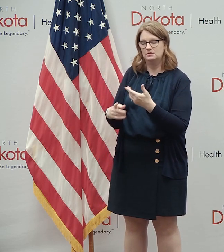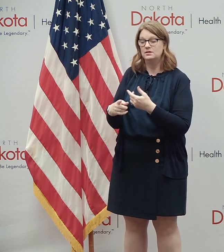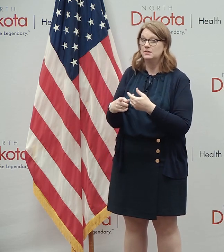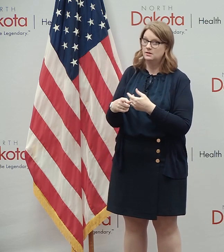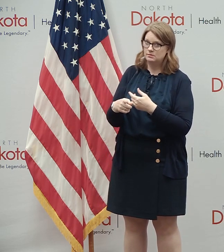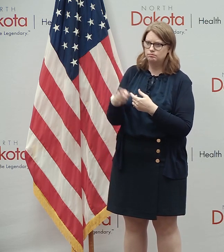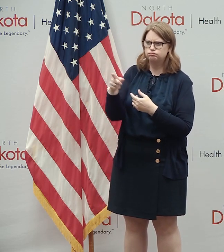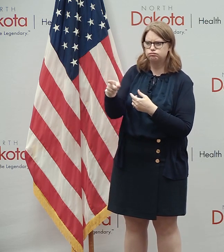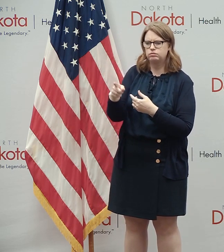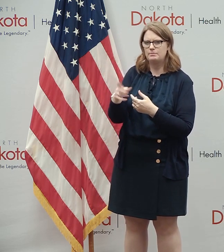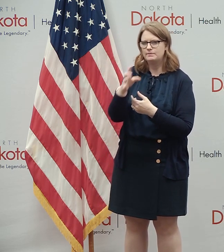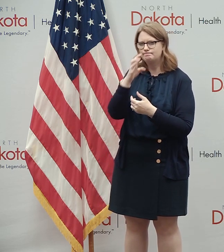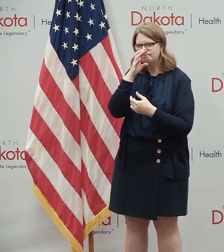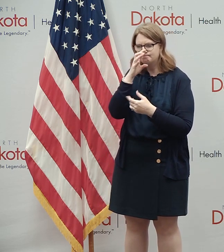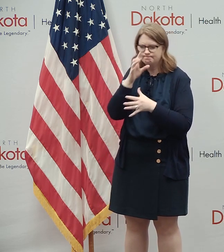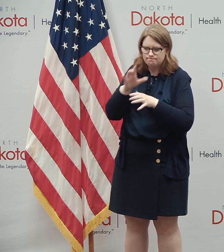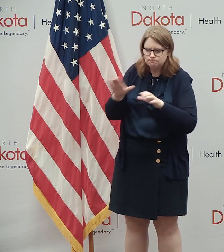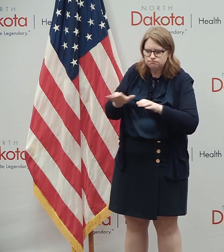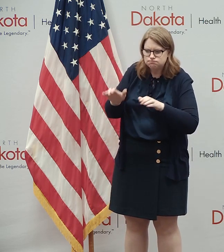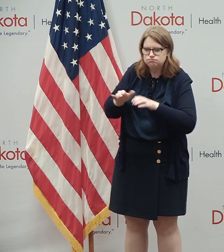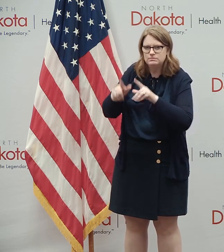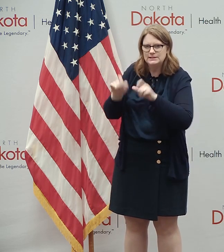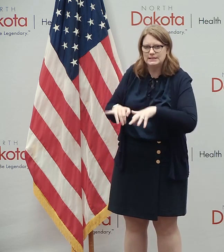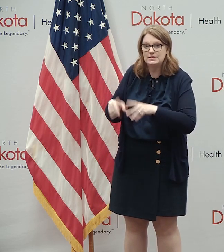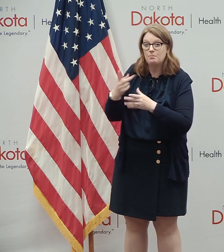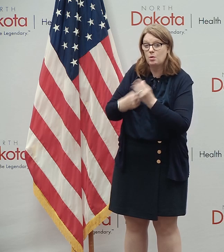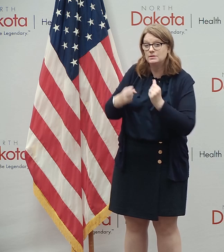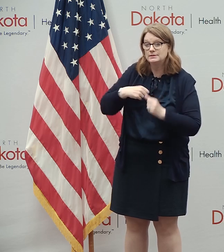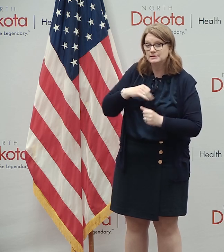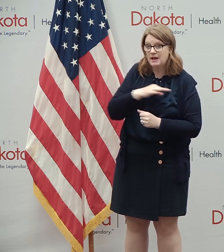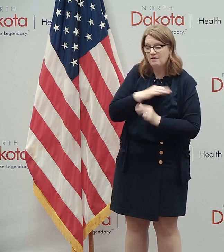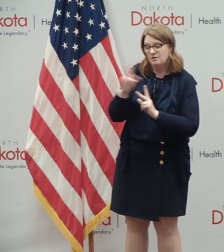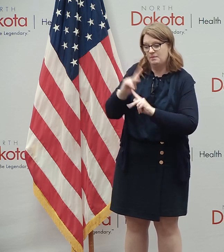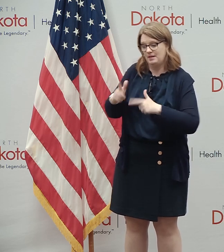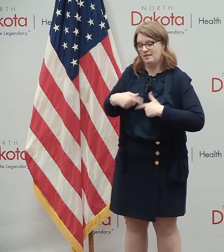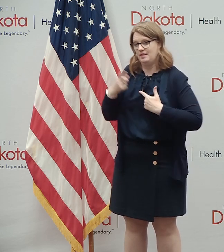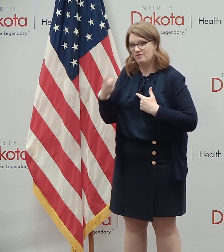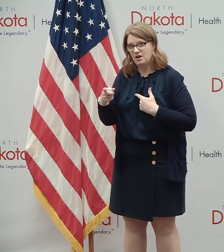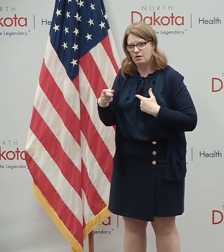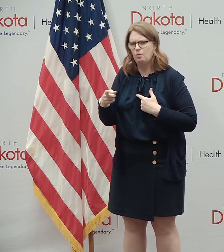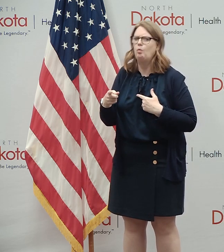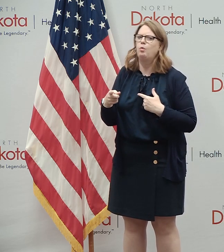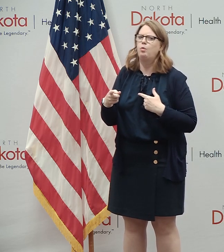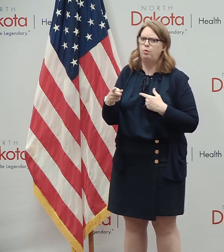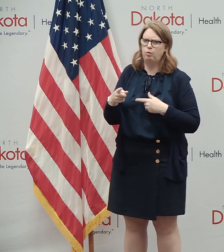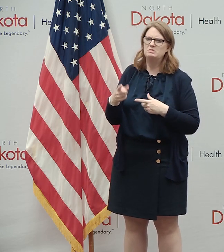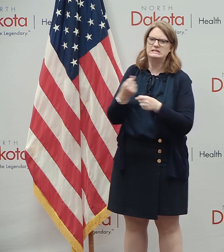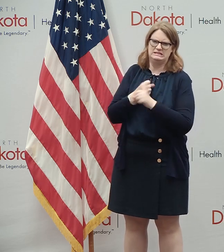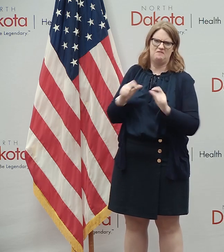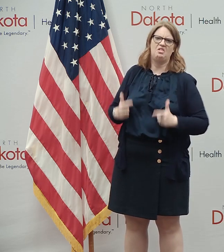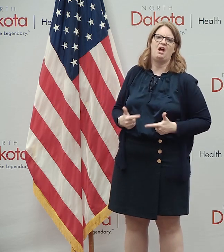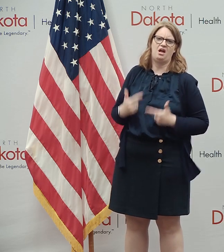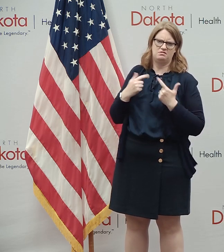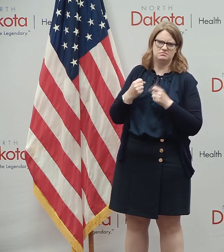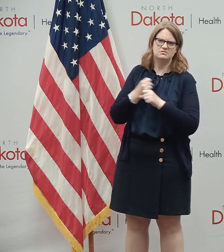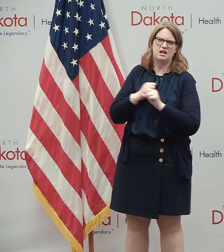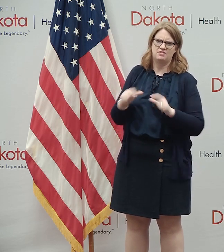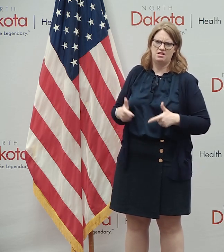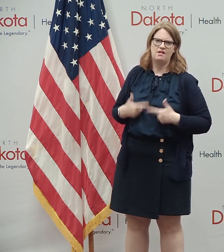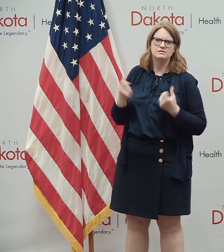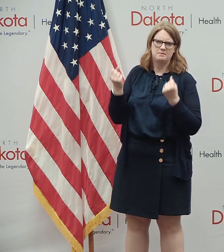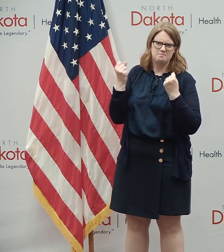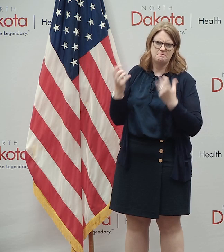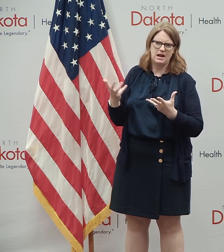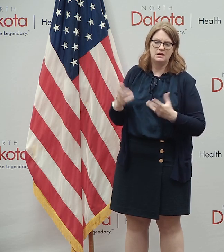proactive in making sure that they're testing their residents and their staff. These tests certainly have saved lives, and it's going to